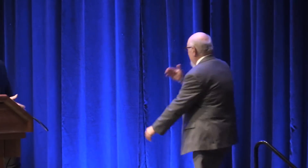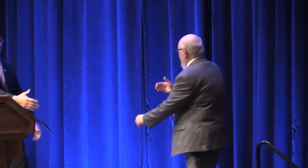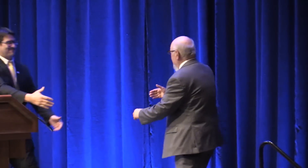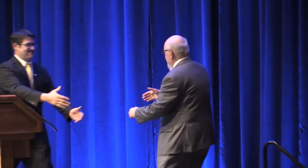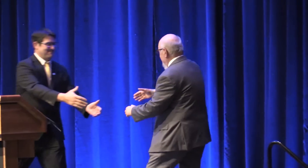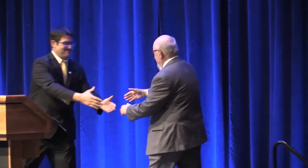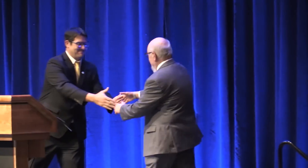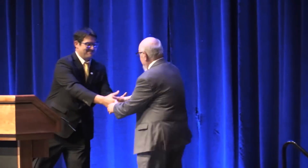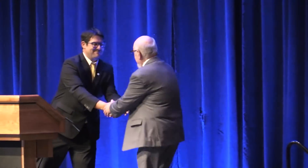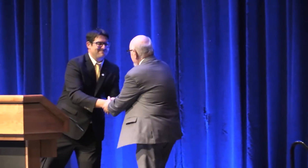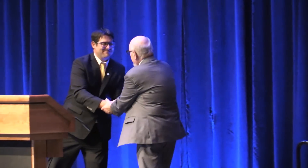Thank you, Matt.